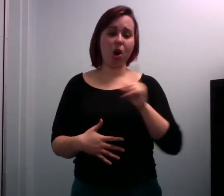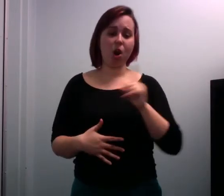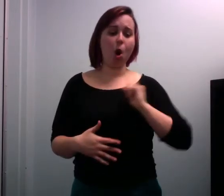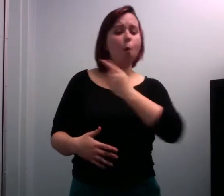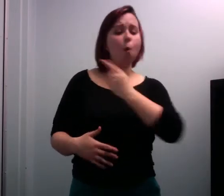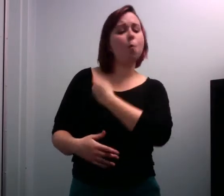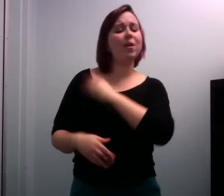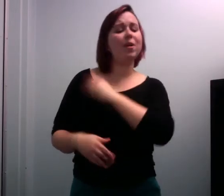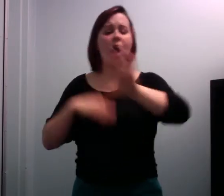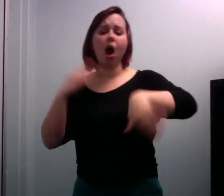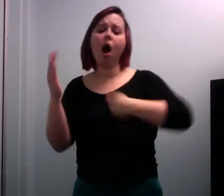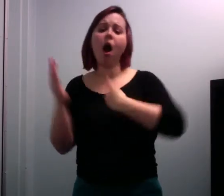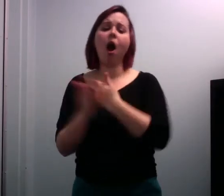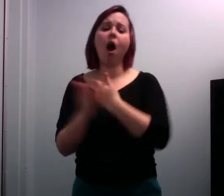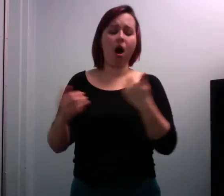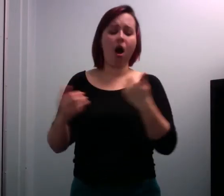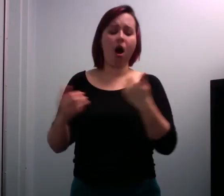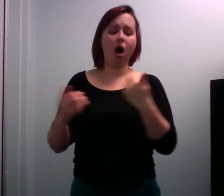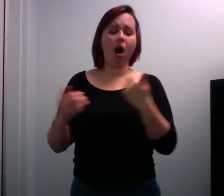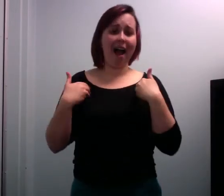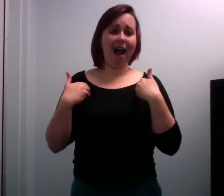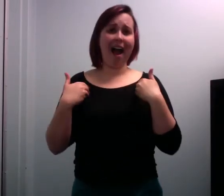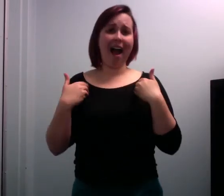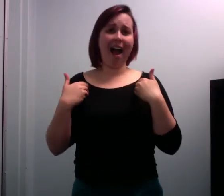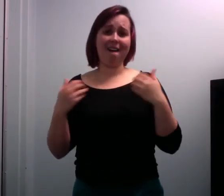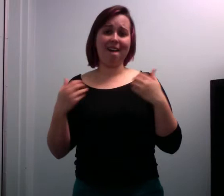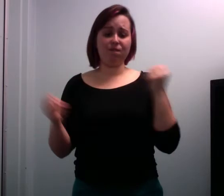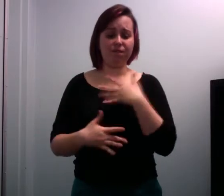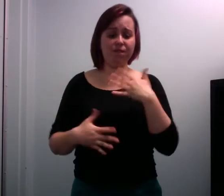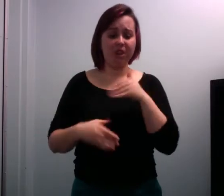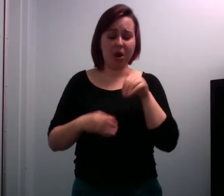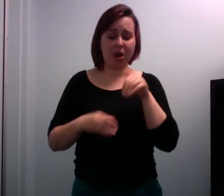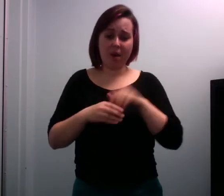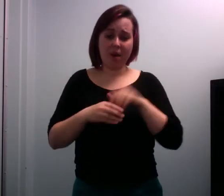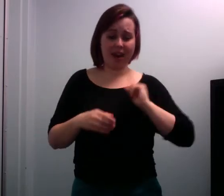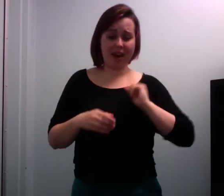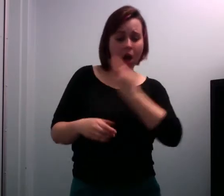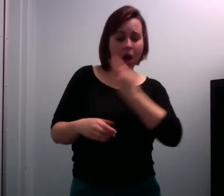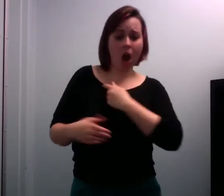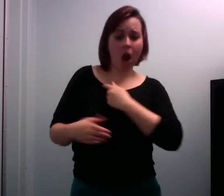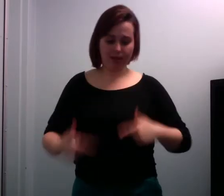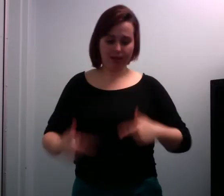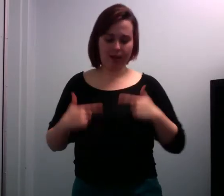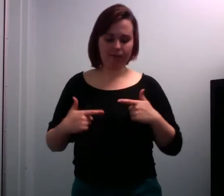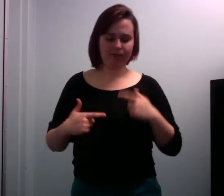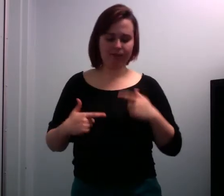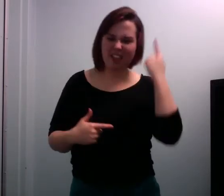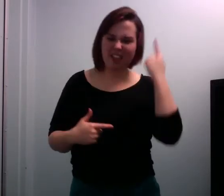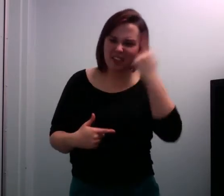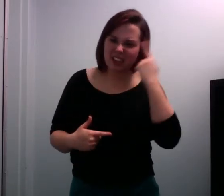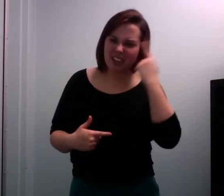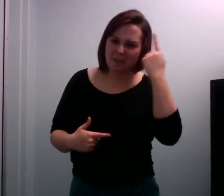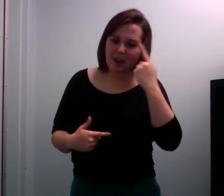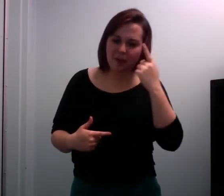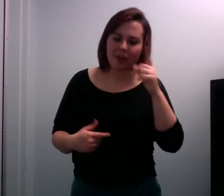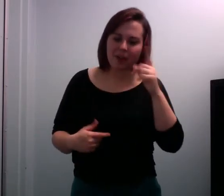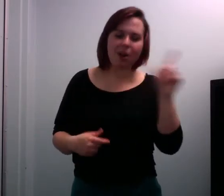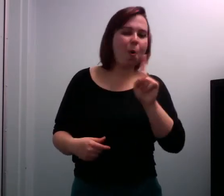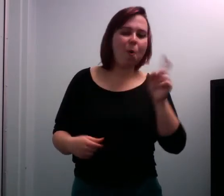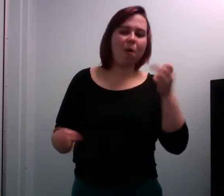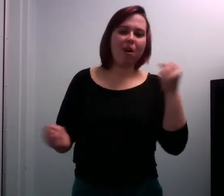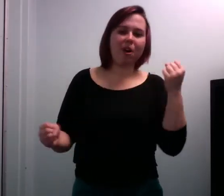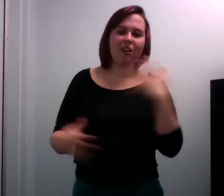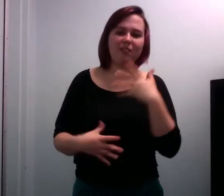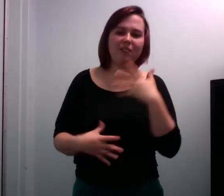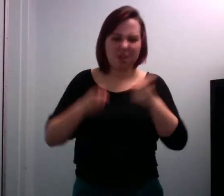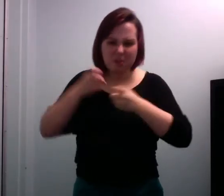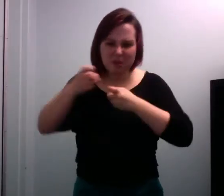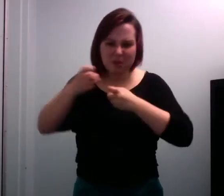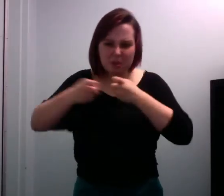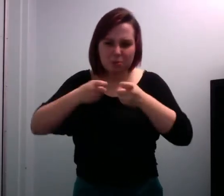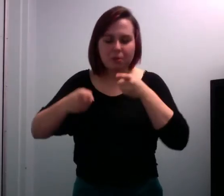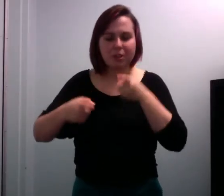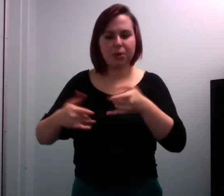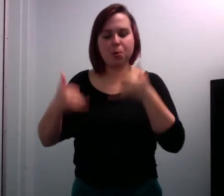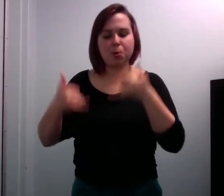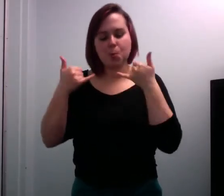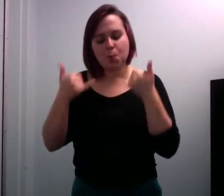Think about it. Where is fear controlling you right now? We all have fear in